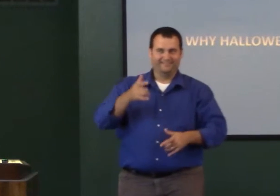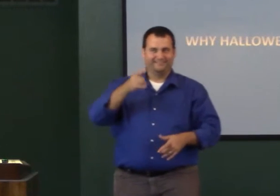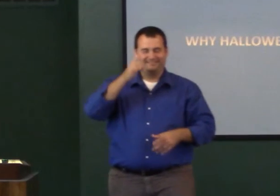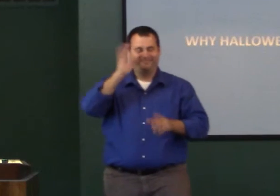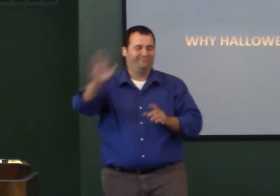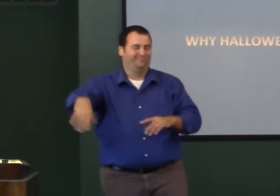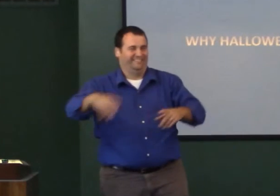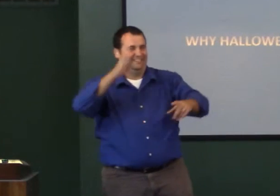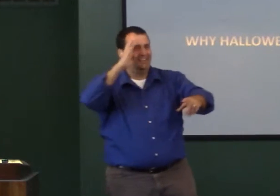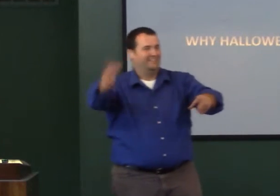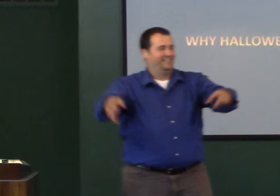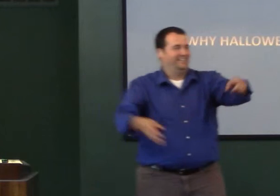Okay.